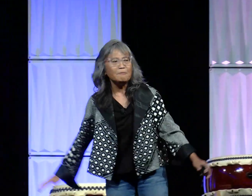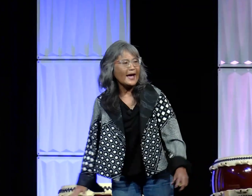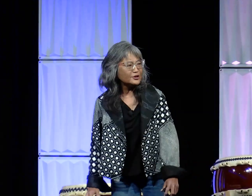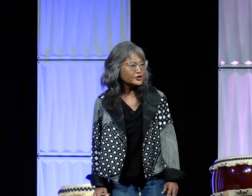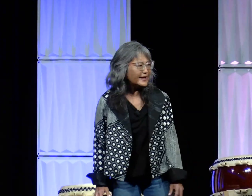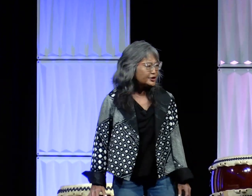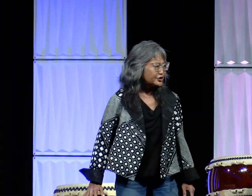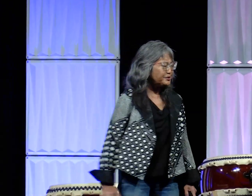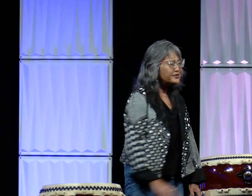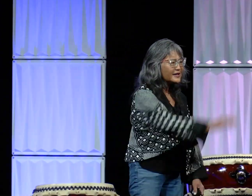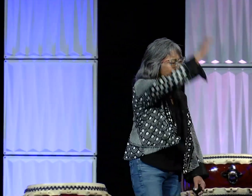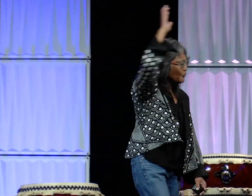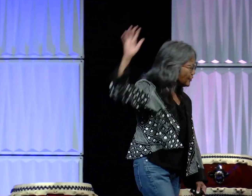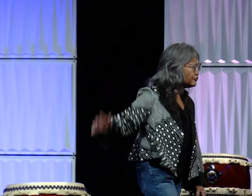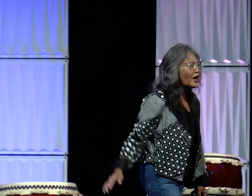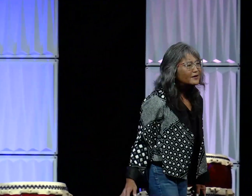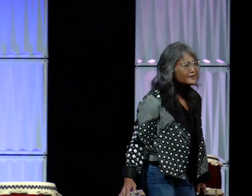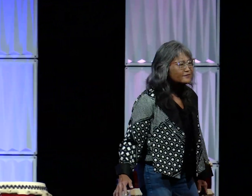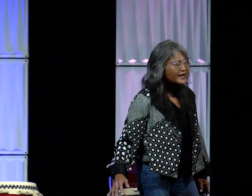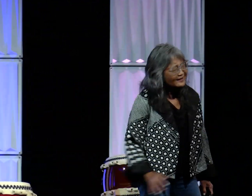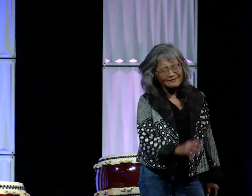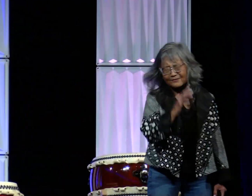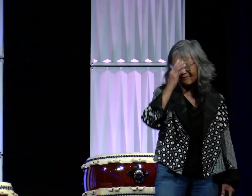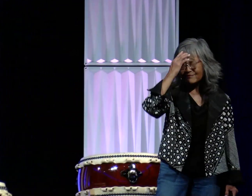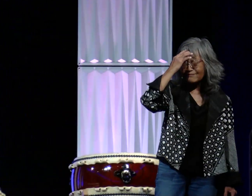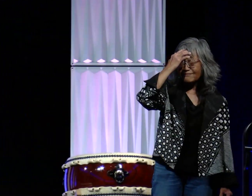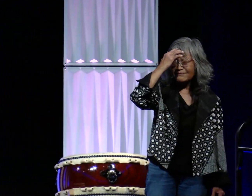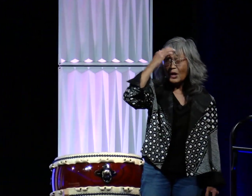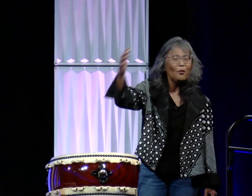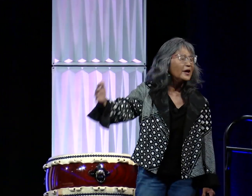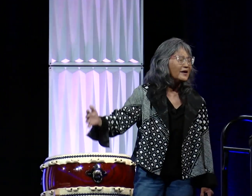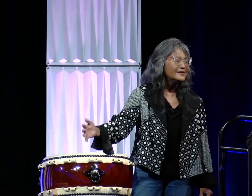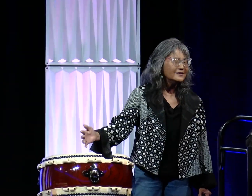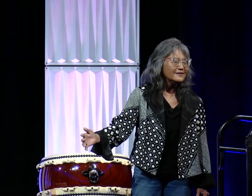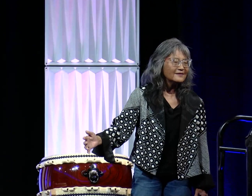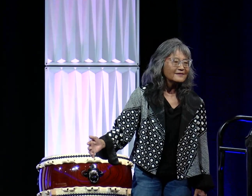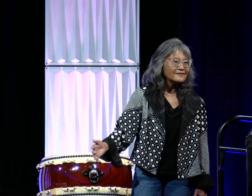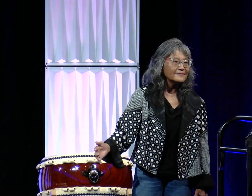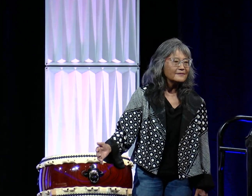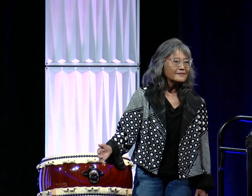our imagination on things that we're not yet knowing.